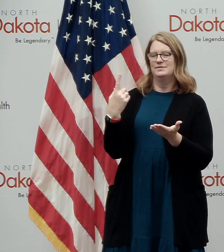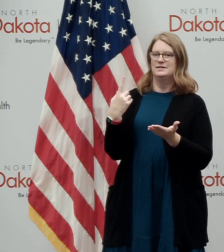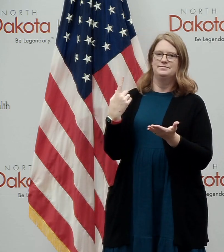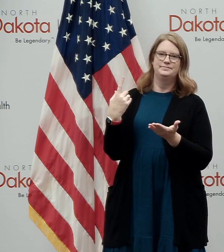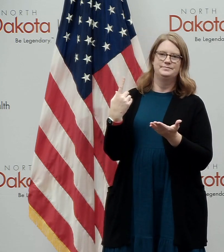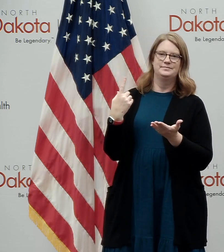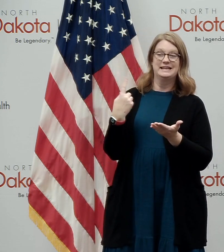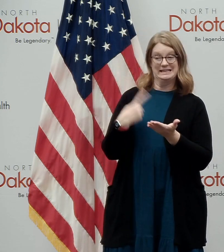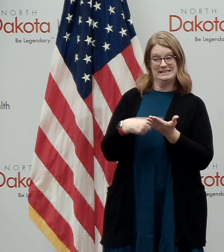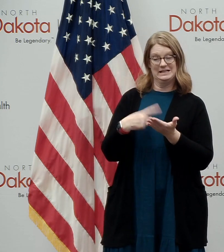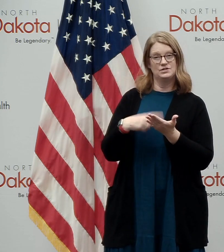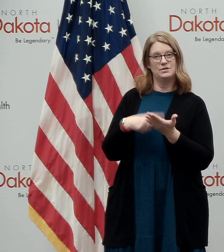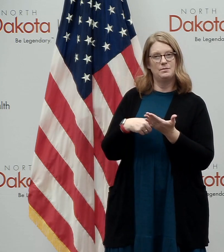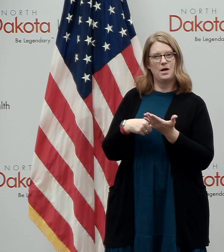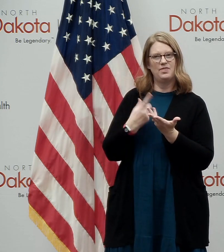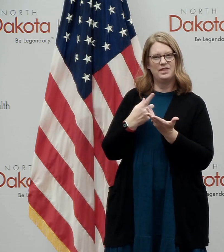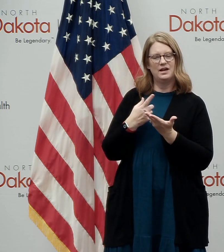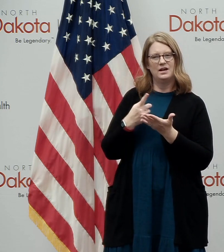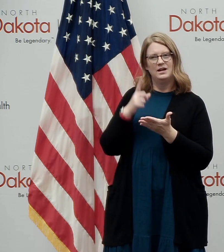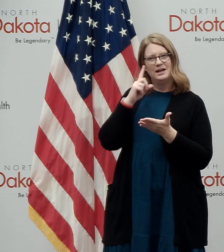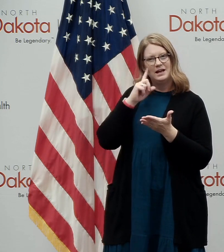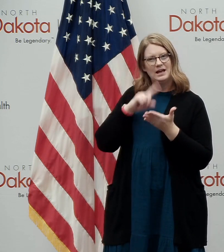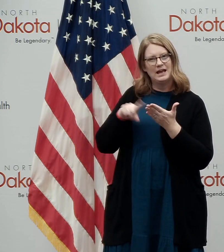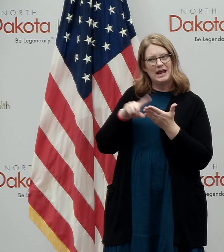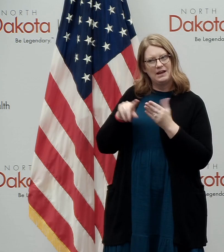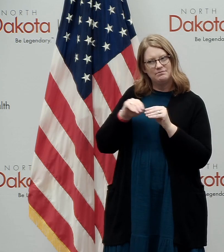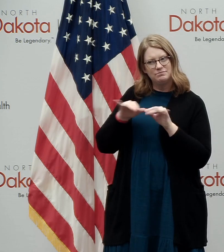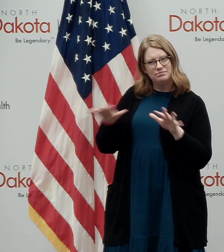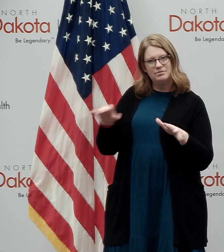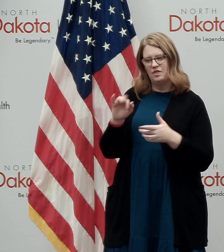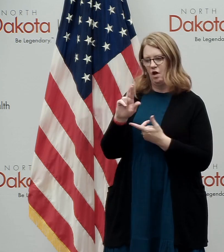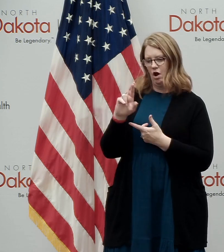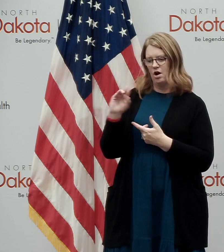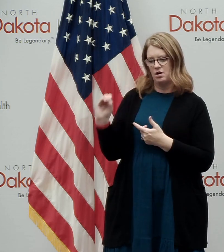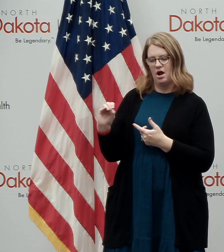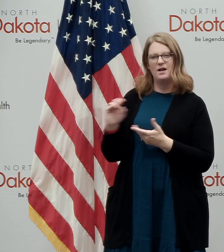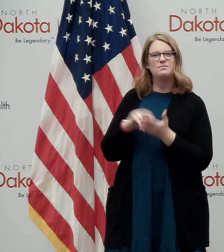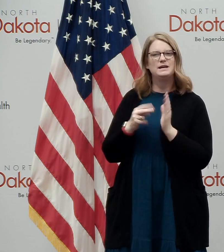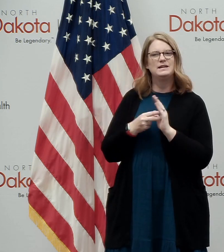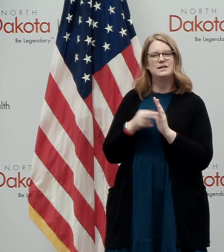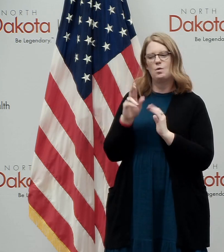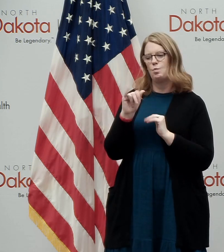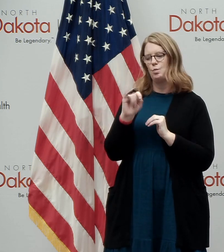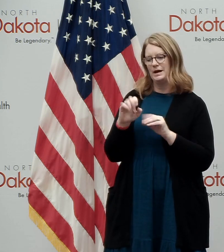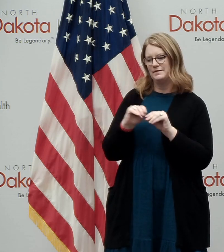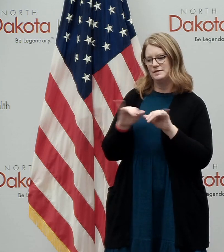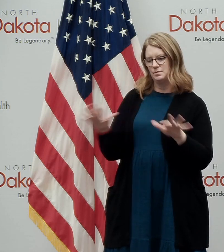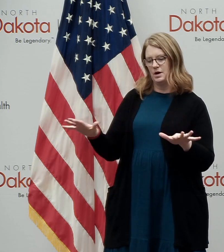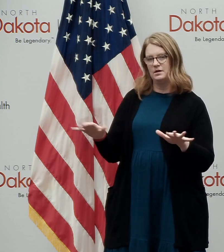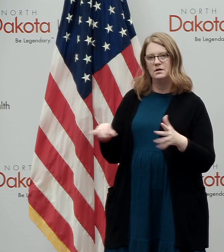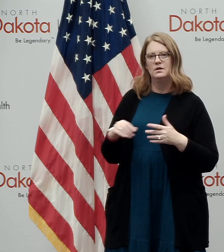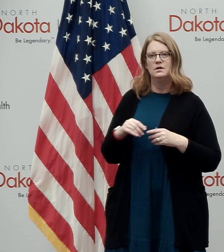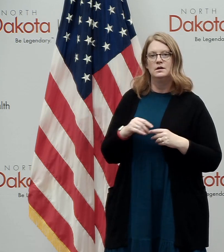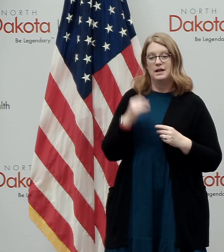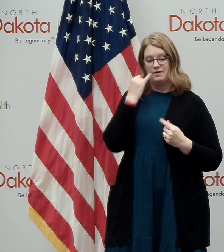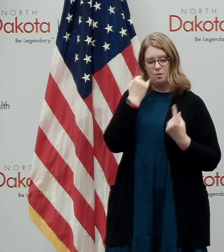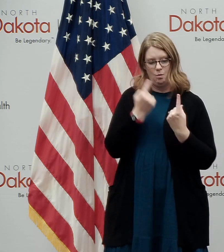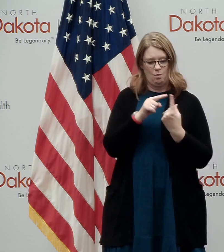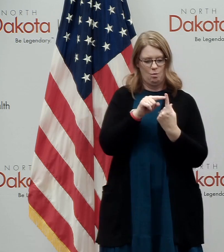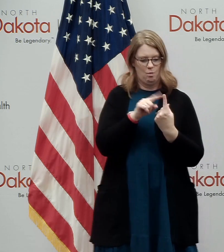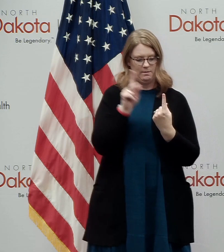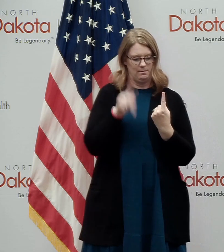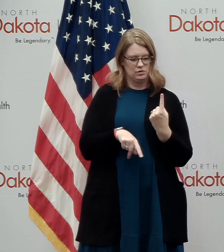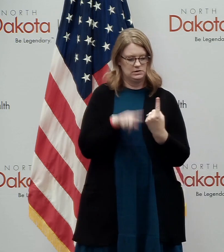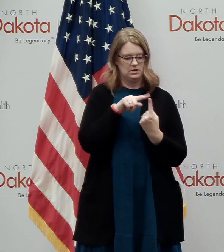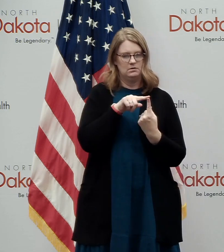among epidemiologists about the R-naught, which is the rate of spread. If it's more than one, that means one individual who has it spreads it